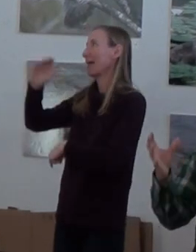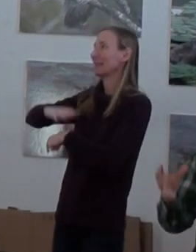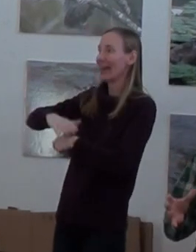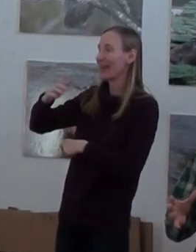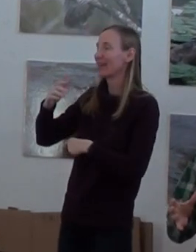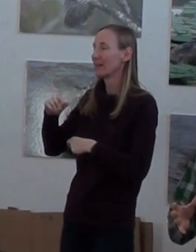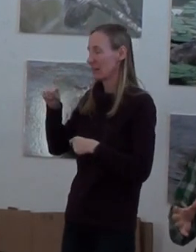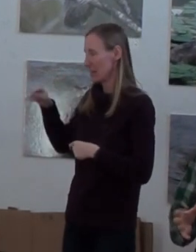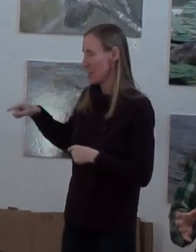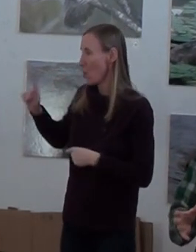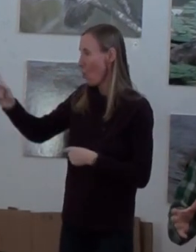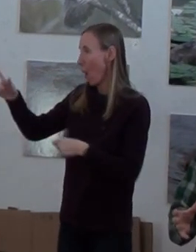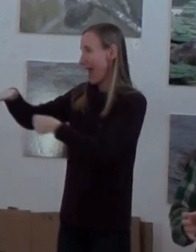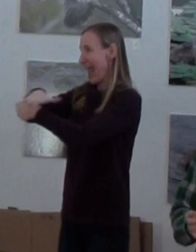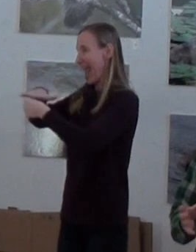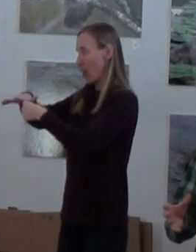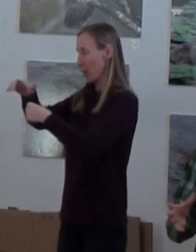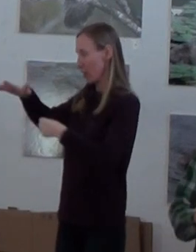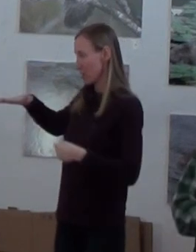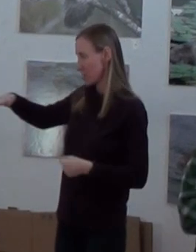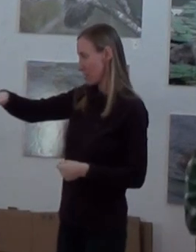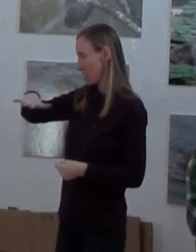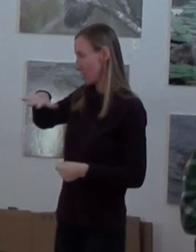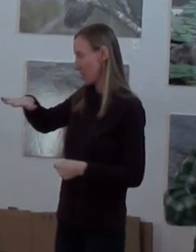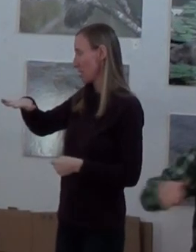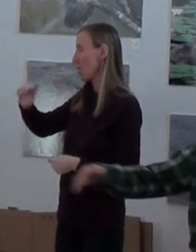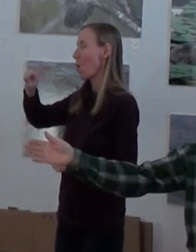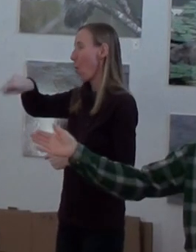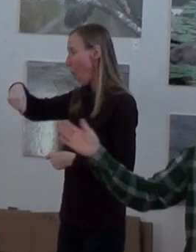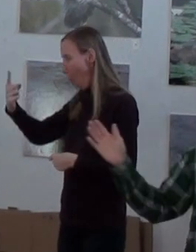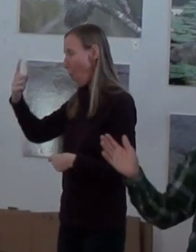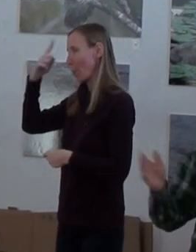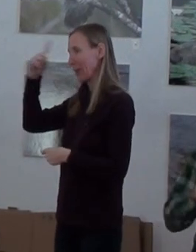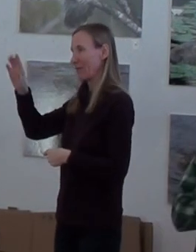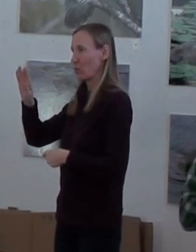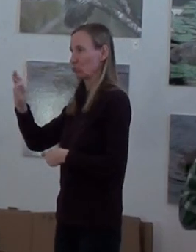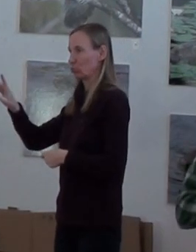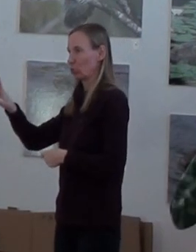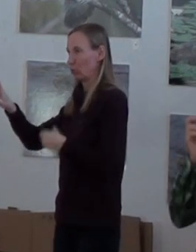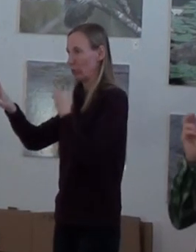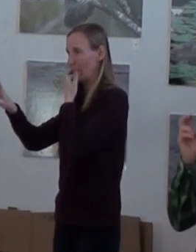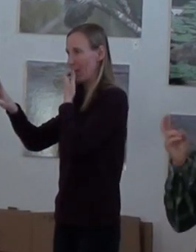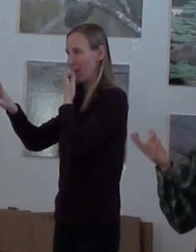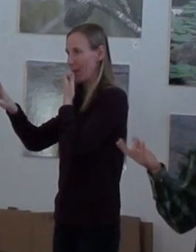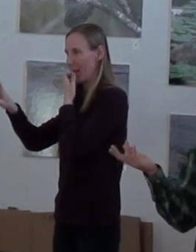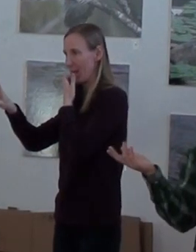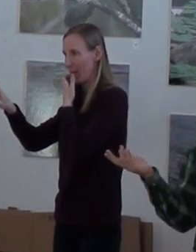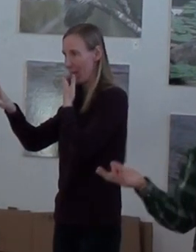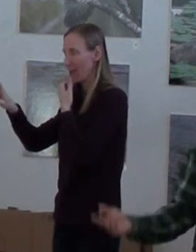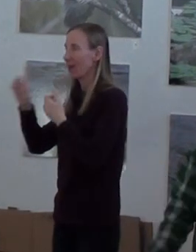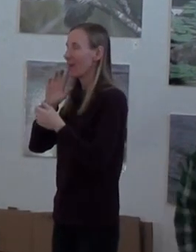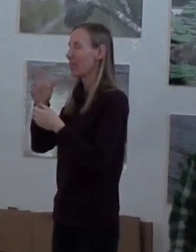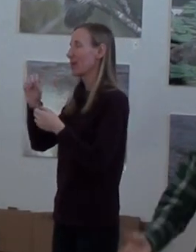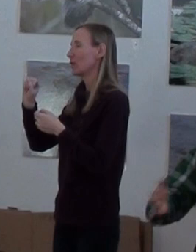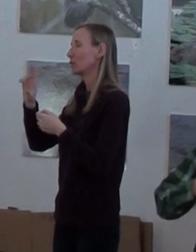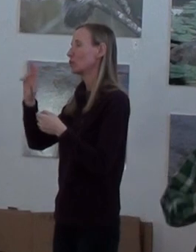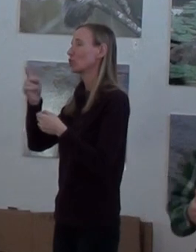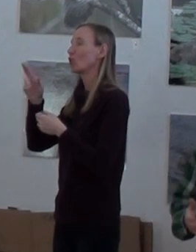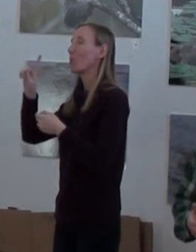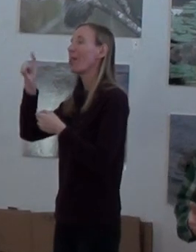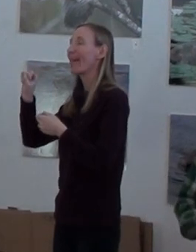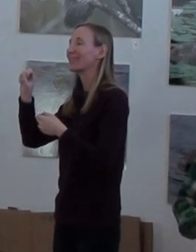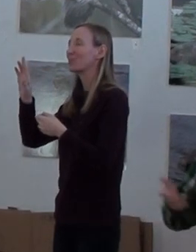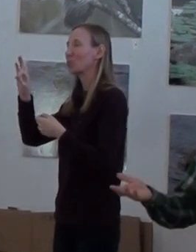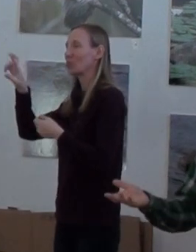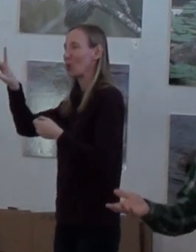spot and every single colony there is just gonna, you know, I'm gonna, you know, skim off the top every, you know, I'm gonna take the surplus brood, if you want to call it that, the brood that's